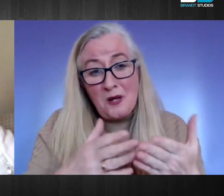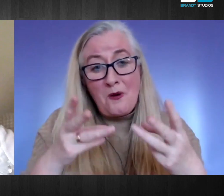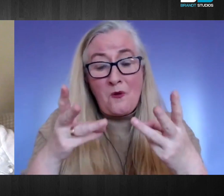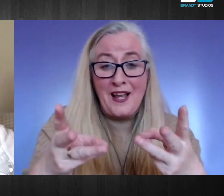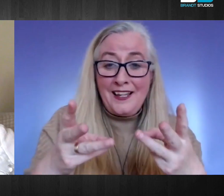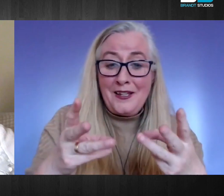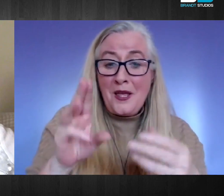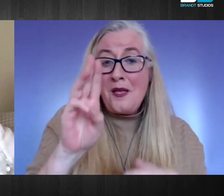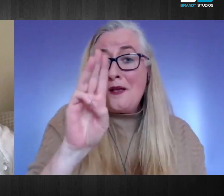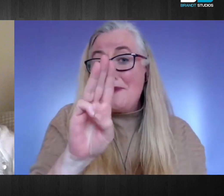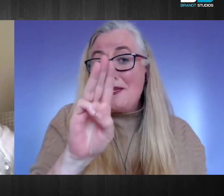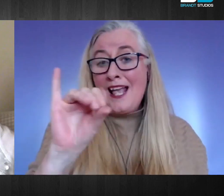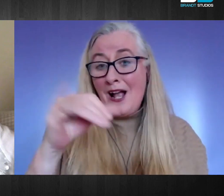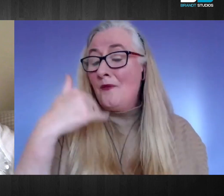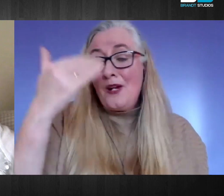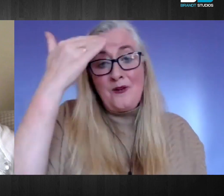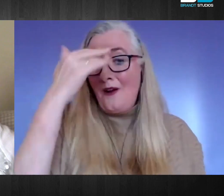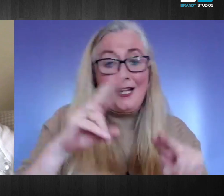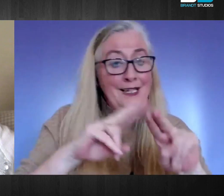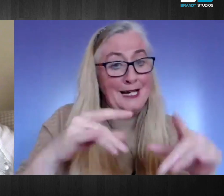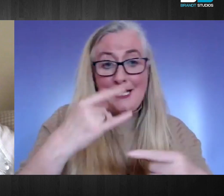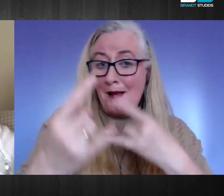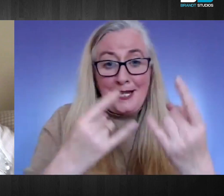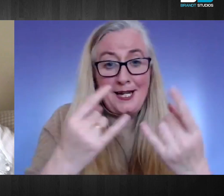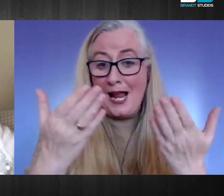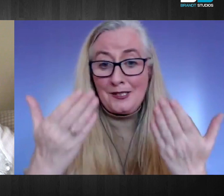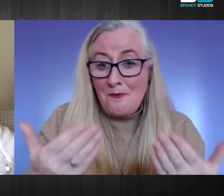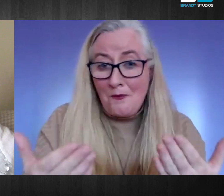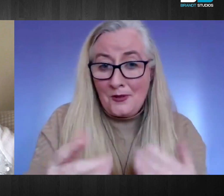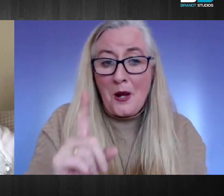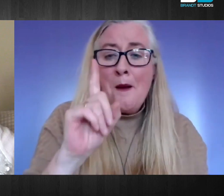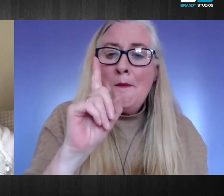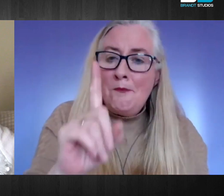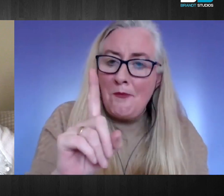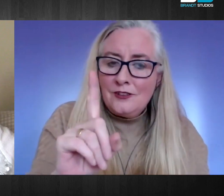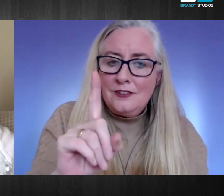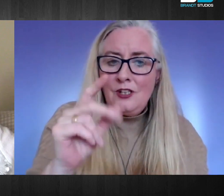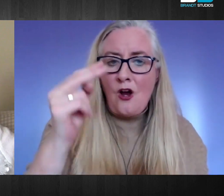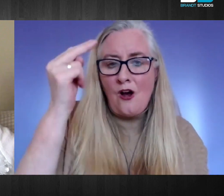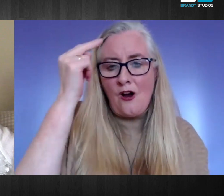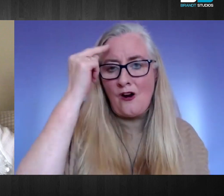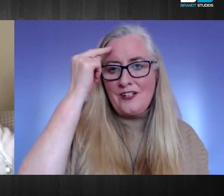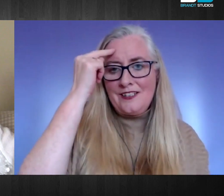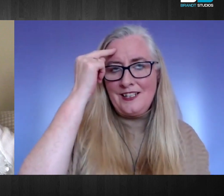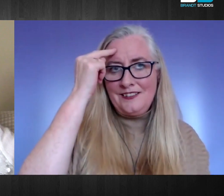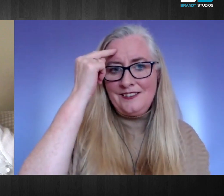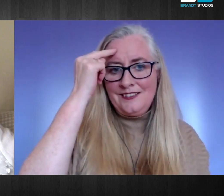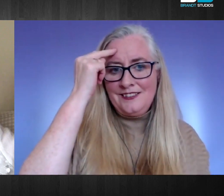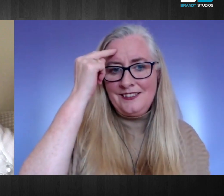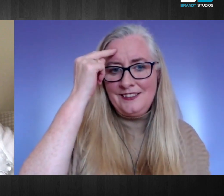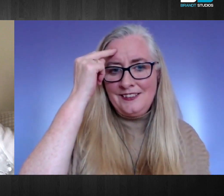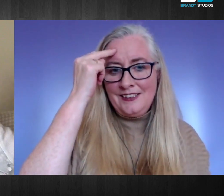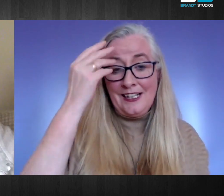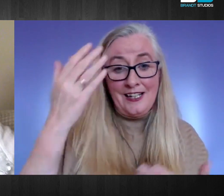moment. But we also need to understand why it's not happening. And Sean talked a lot about that. And as he said, there's no bad